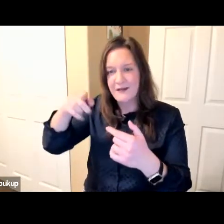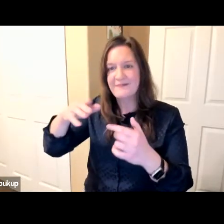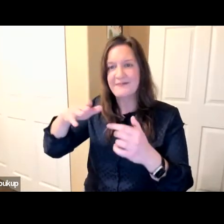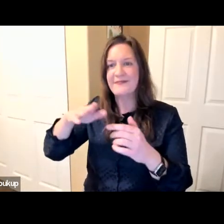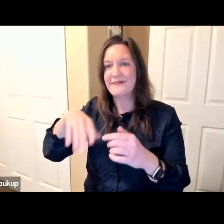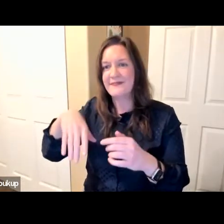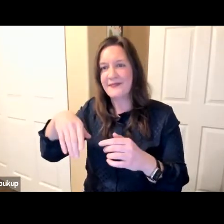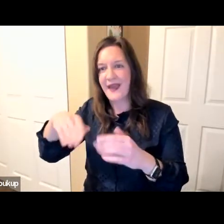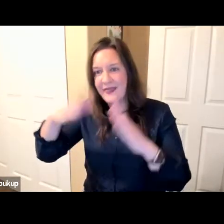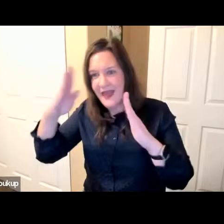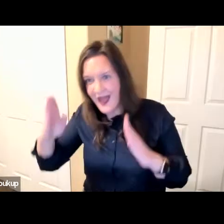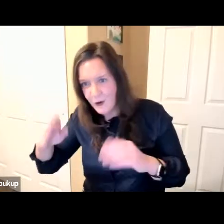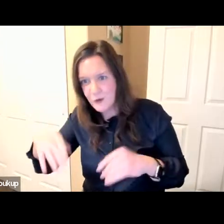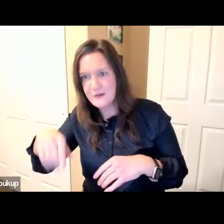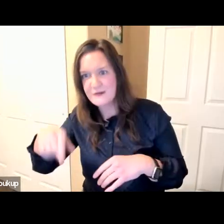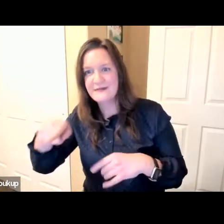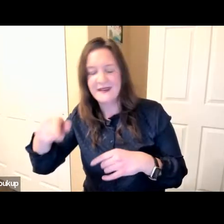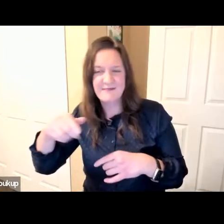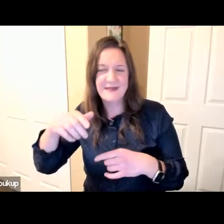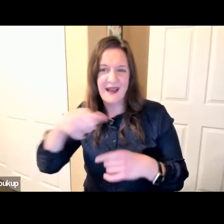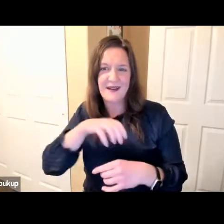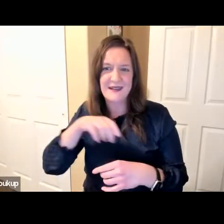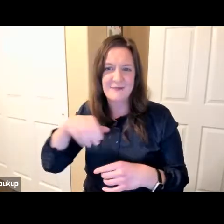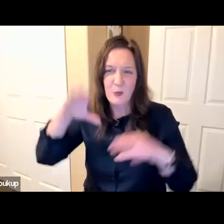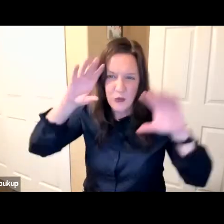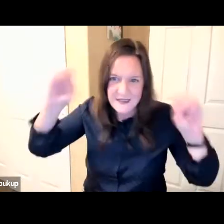will be making recommendations